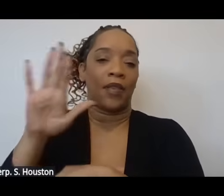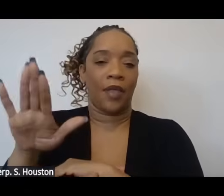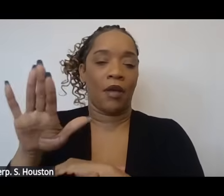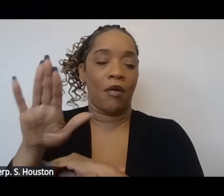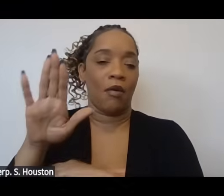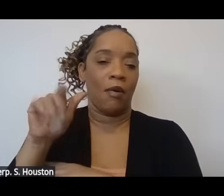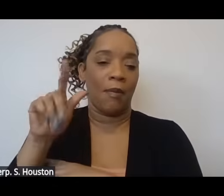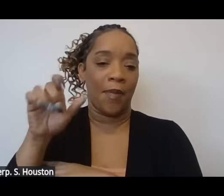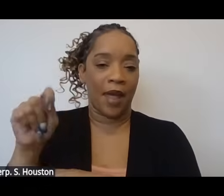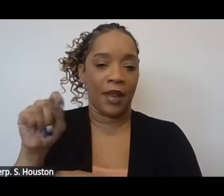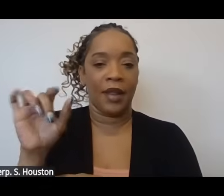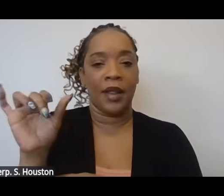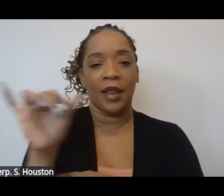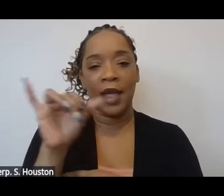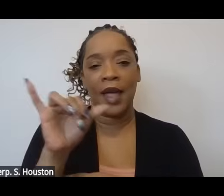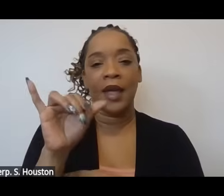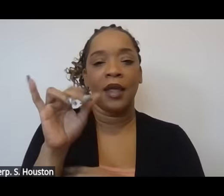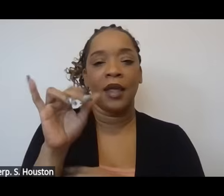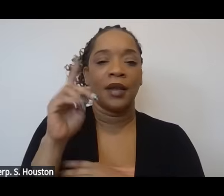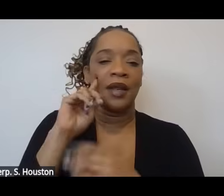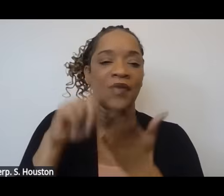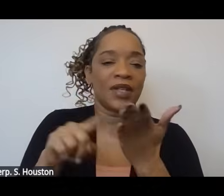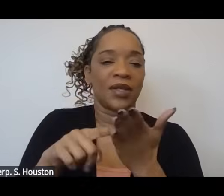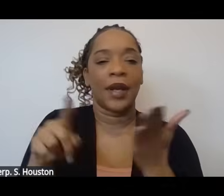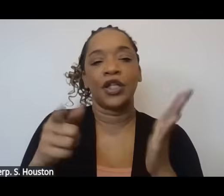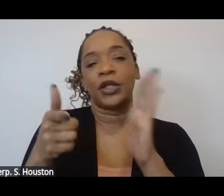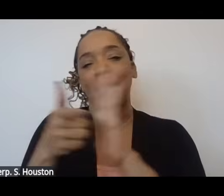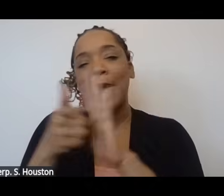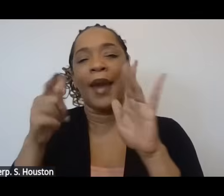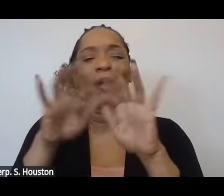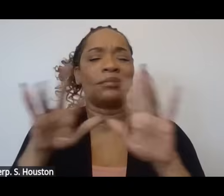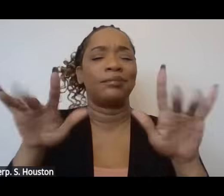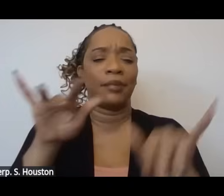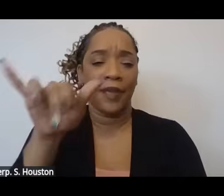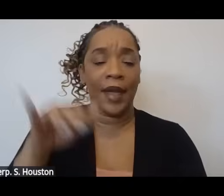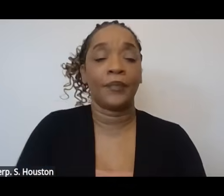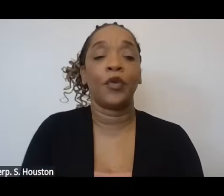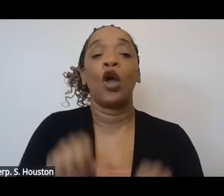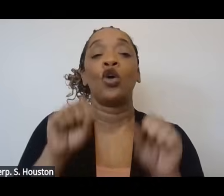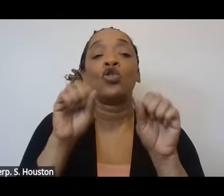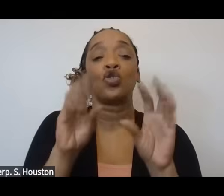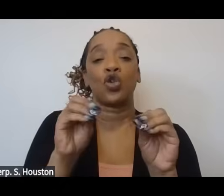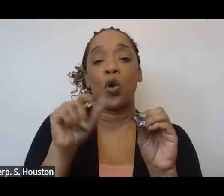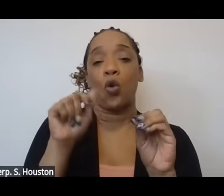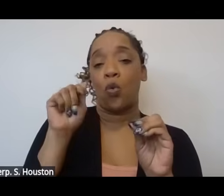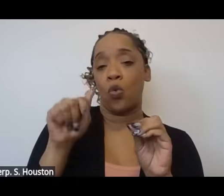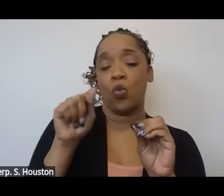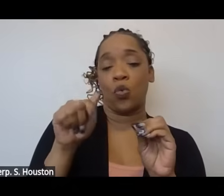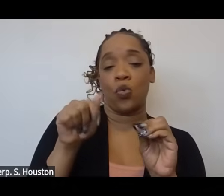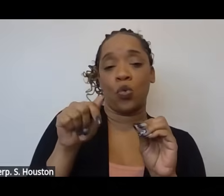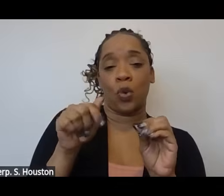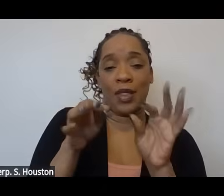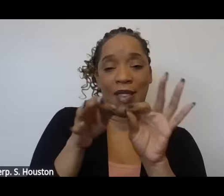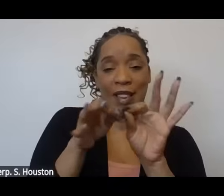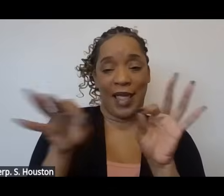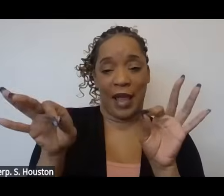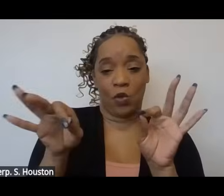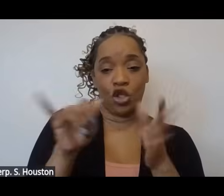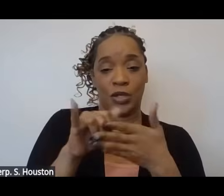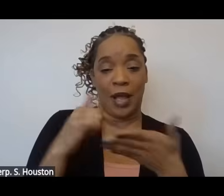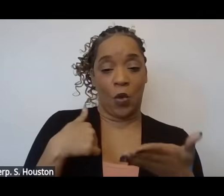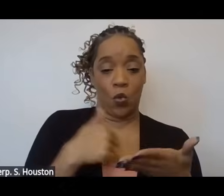provisions. So the resolution of the challenge language that we have is intended